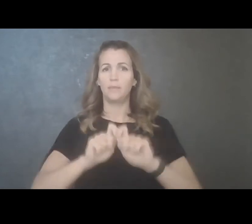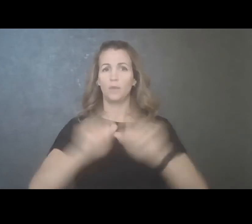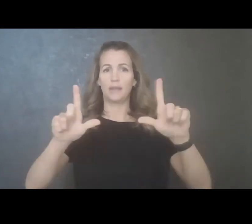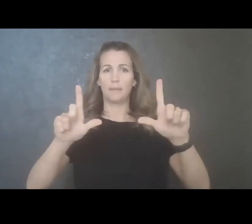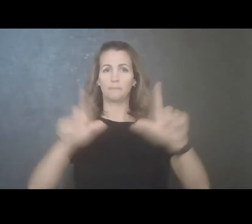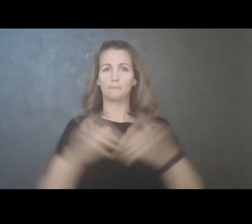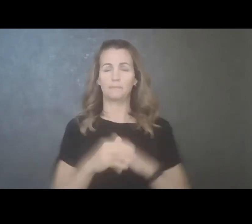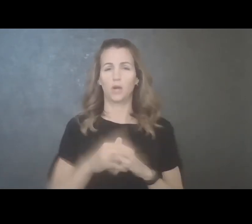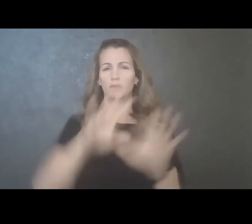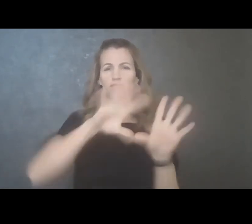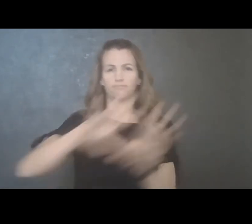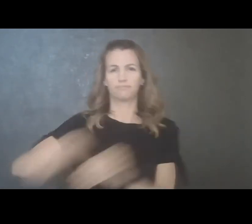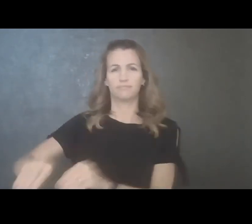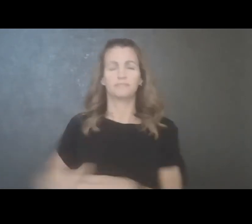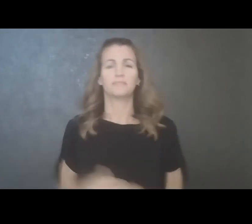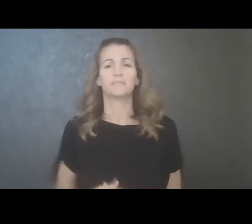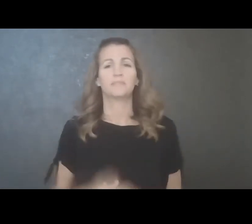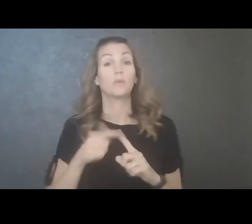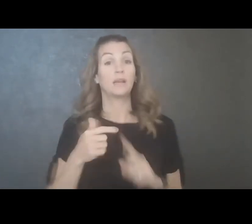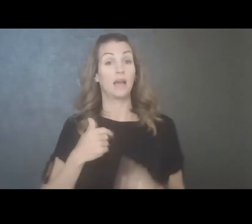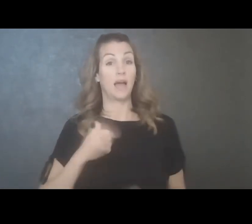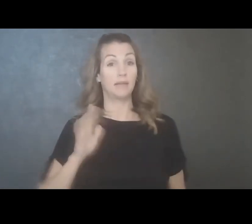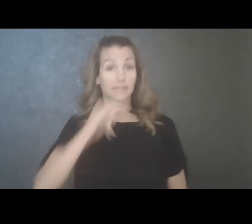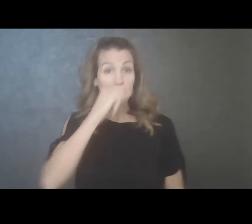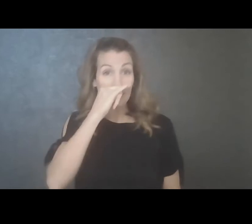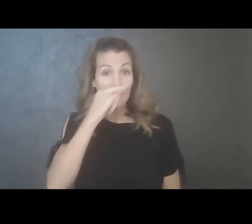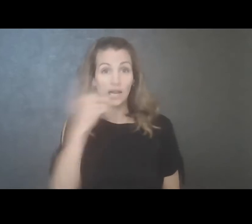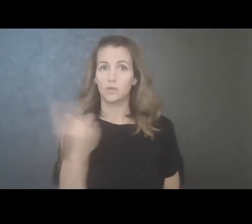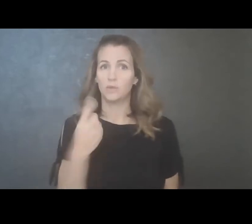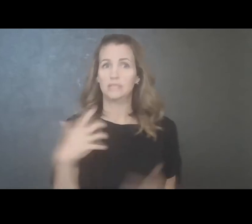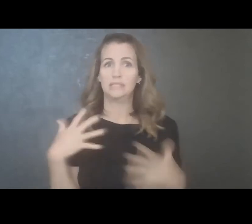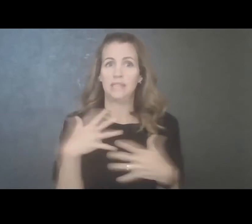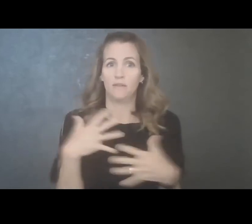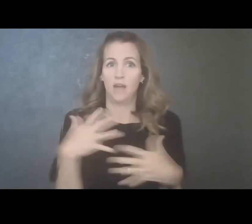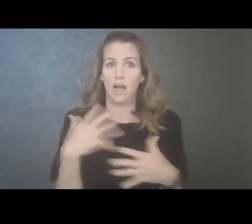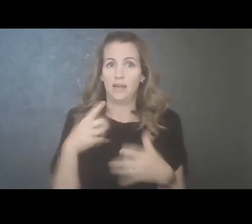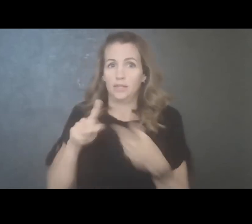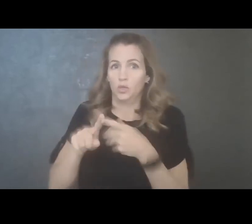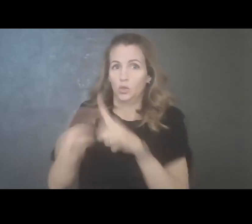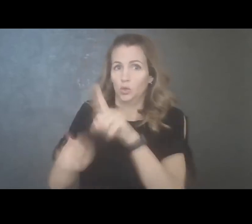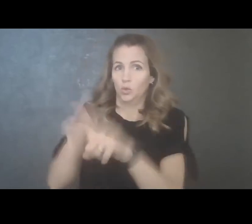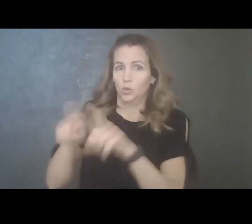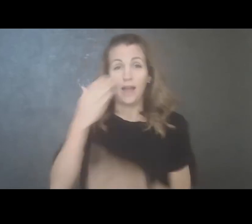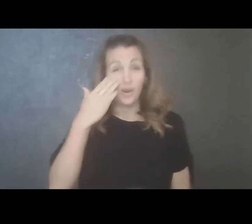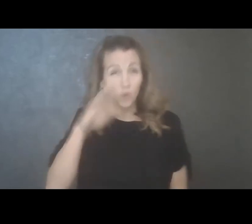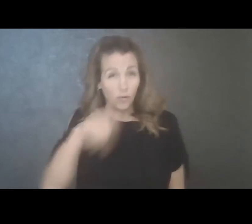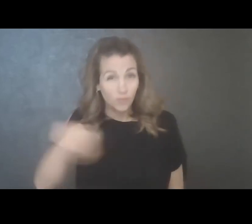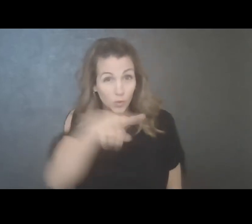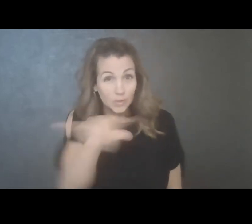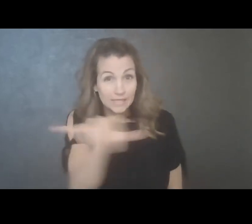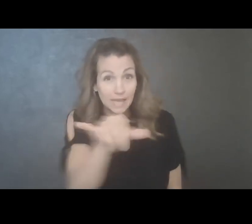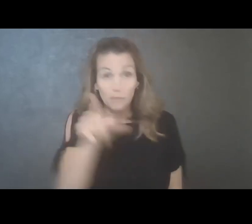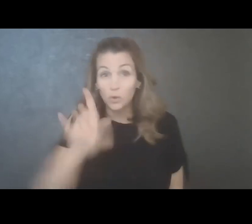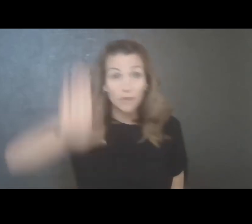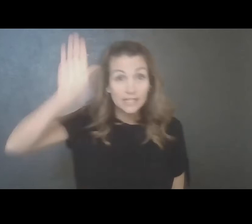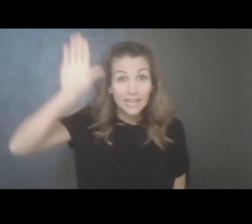off again. Okay. When I was a kid, I was always terrified to ask questions. I don't know if you guys are like me. You can raise your hand or say, oh, that's